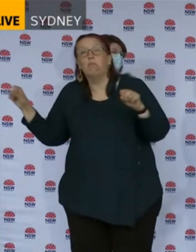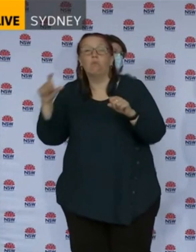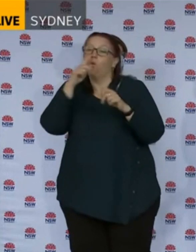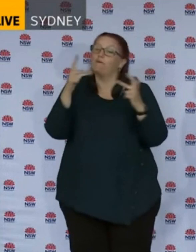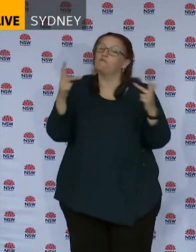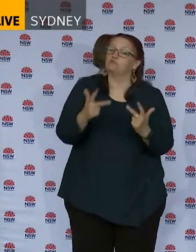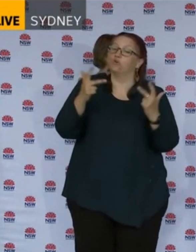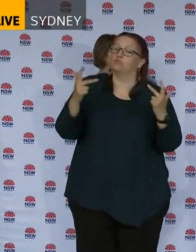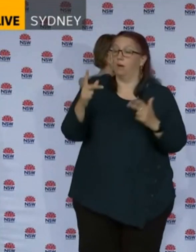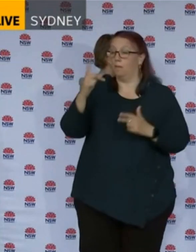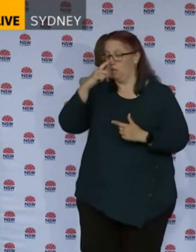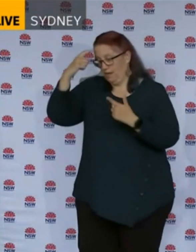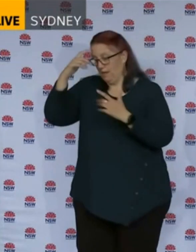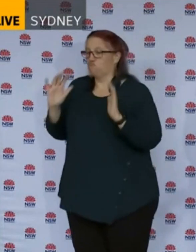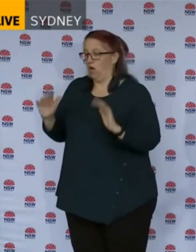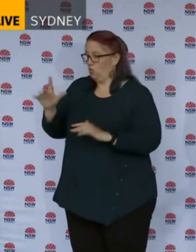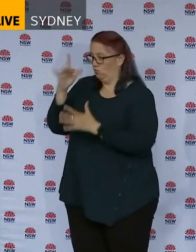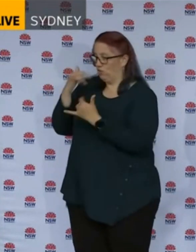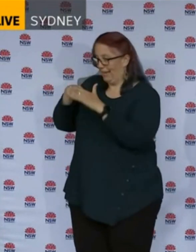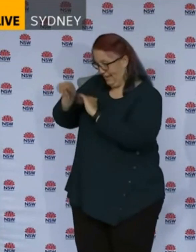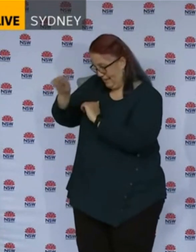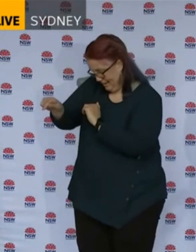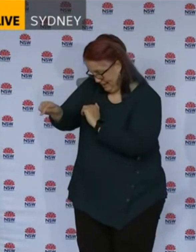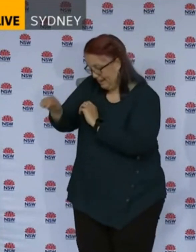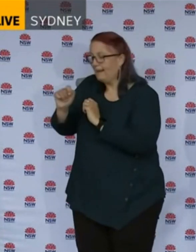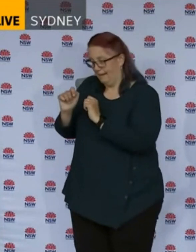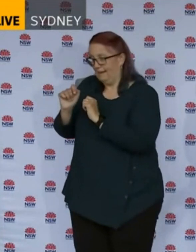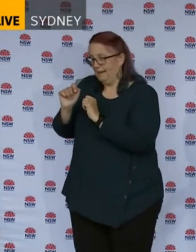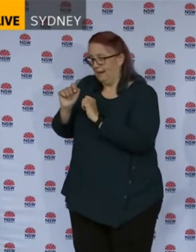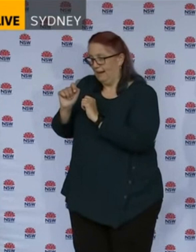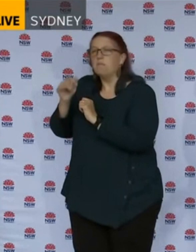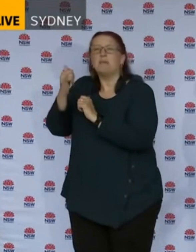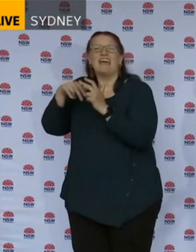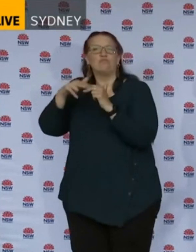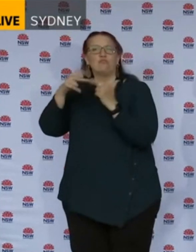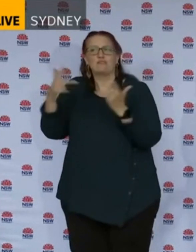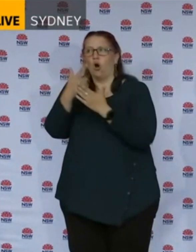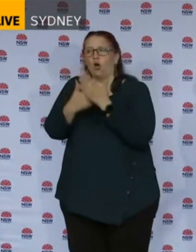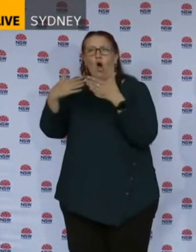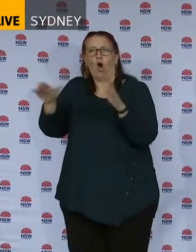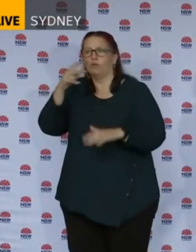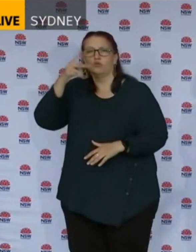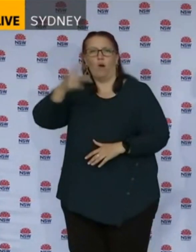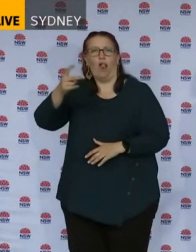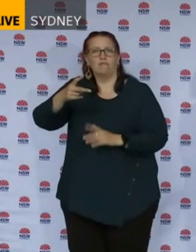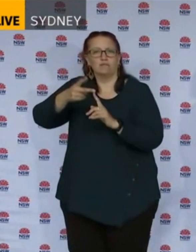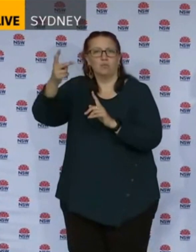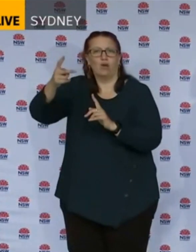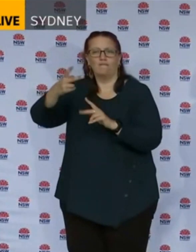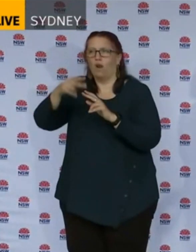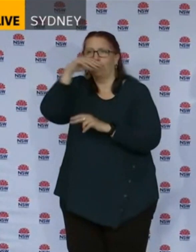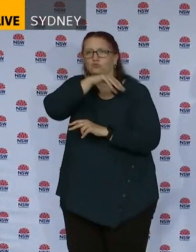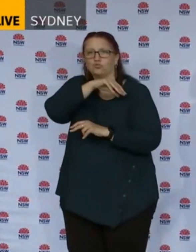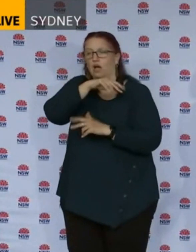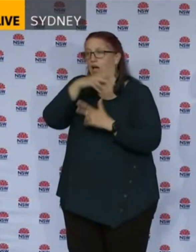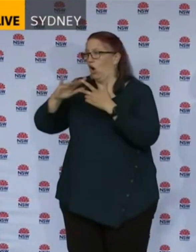what would be a reasonable time frame. So, for instance, it's a bit clearer where a restaurant only opens for lunch at 12 o'clock. But obviously some venues that